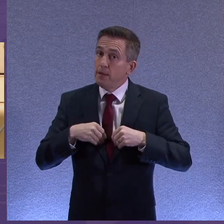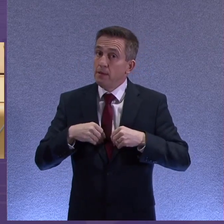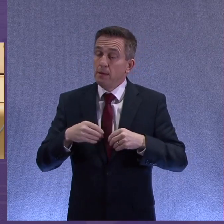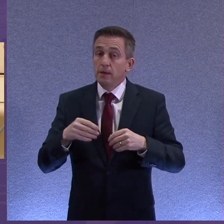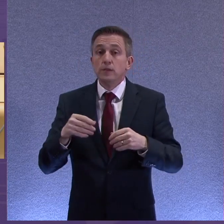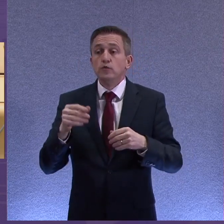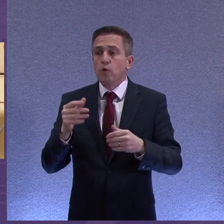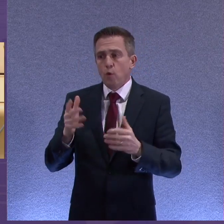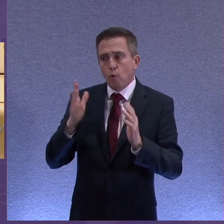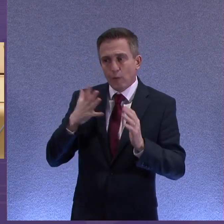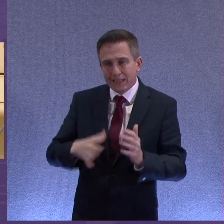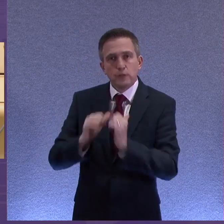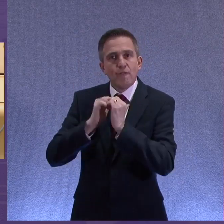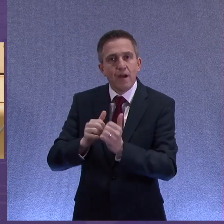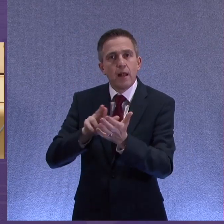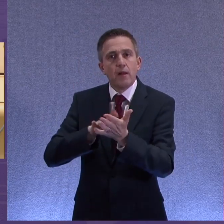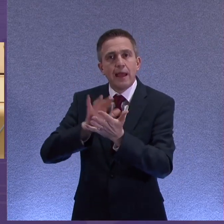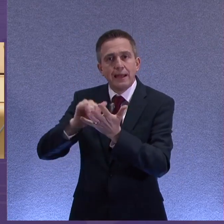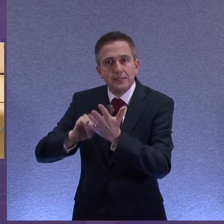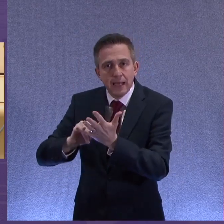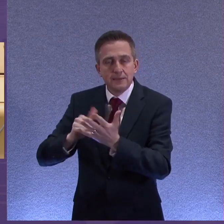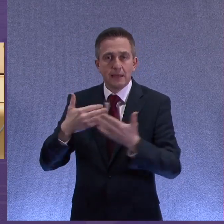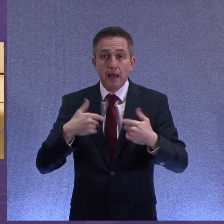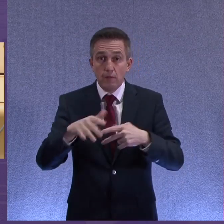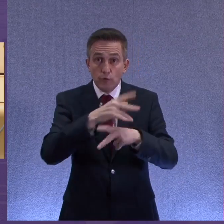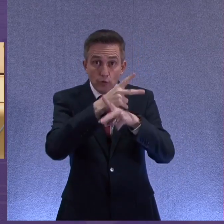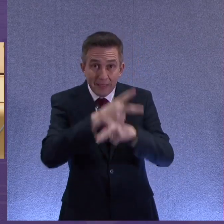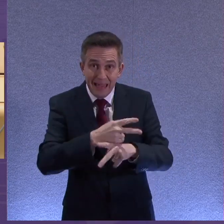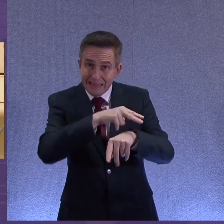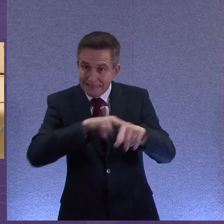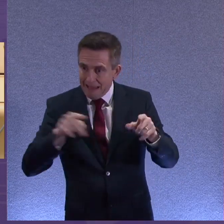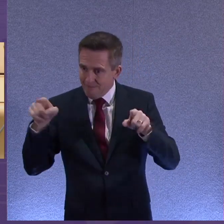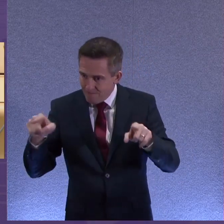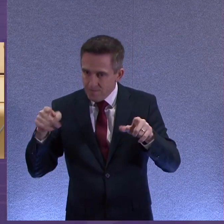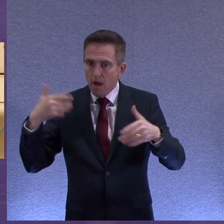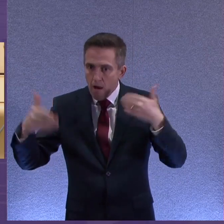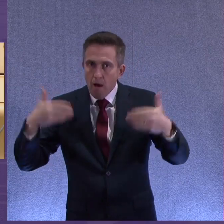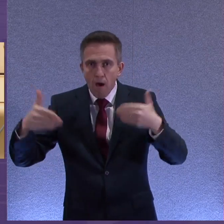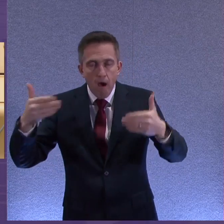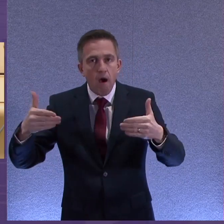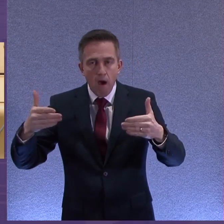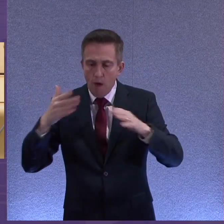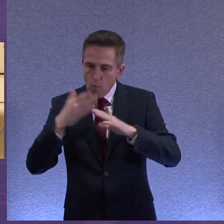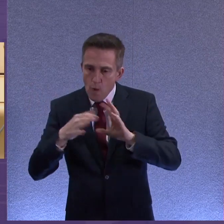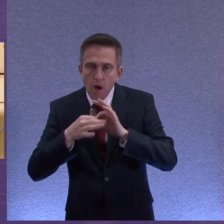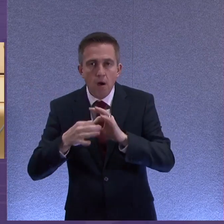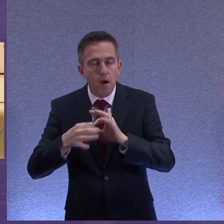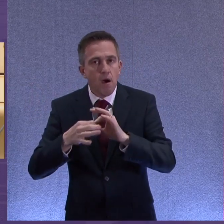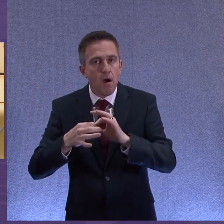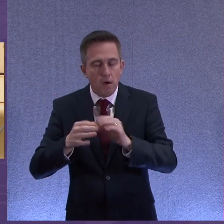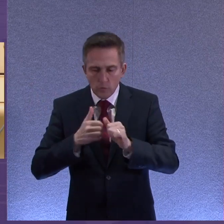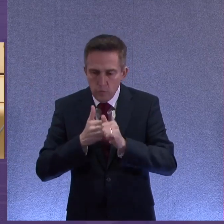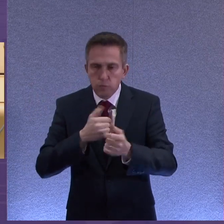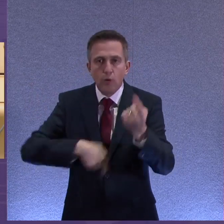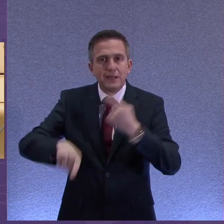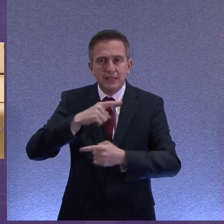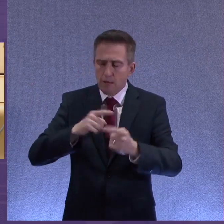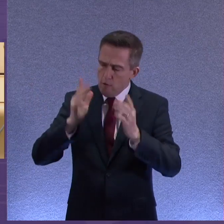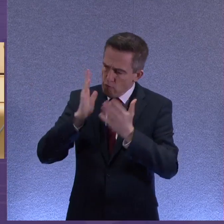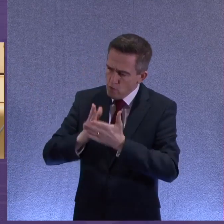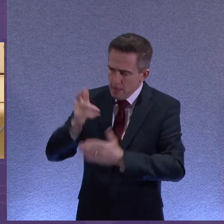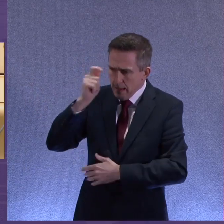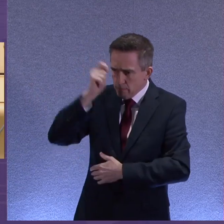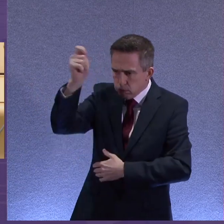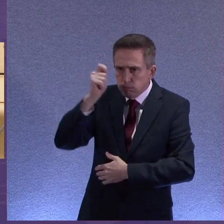work of our NHS and social care staff. That is how we go beyond warm words and really, truly thank them for